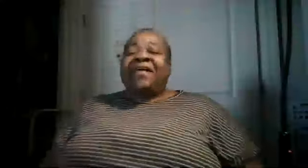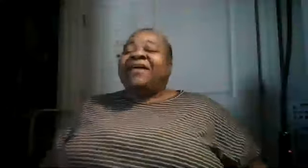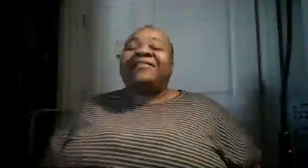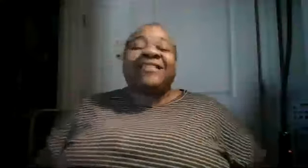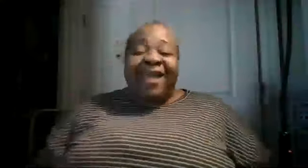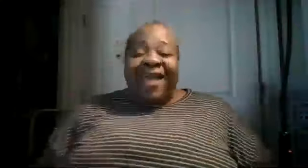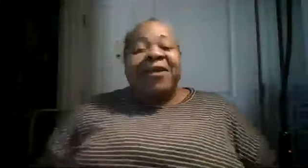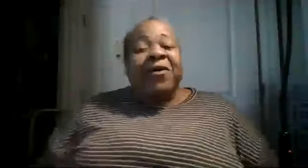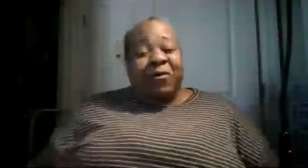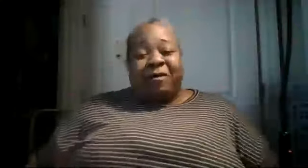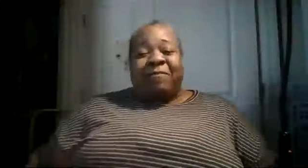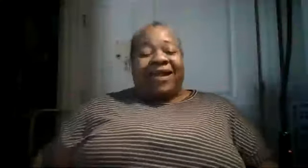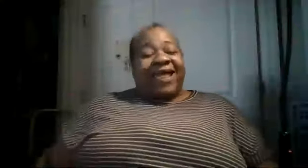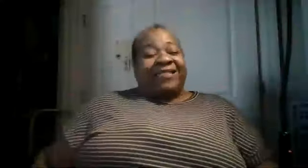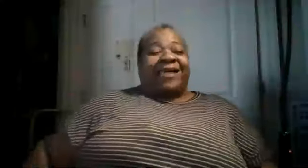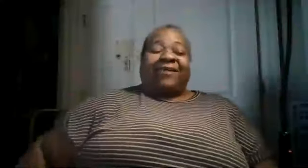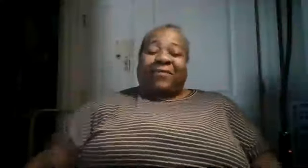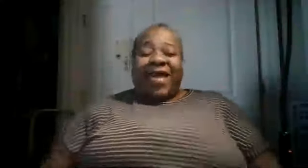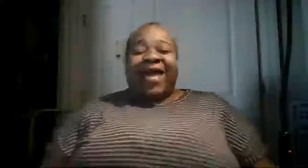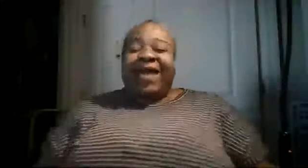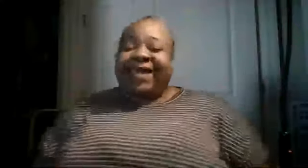Because they hang on grandma like that, okay?